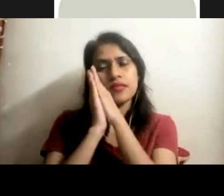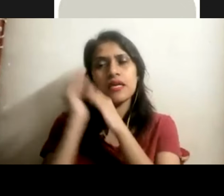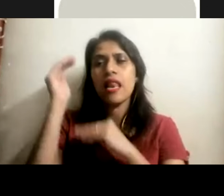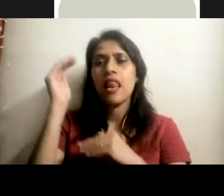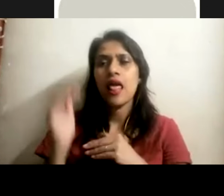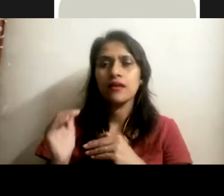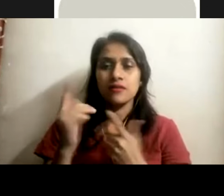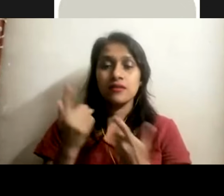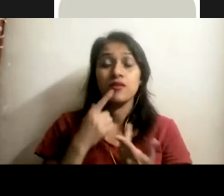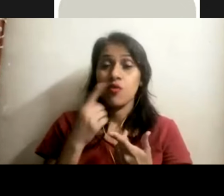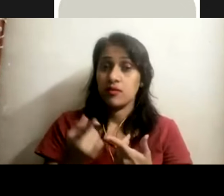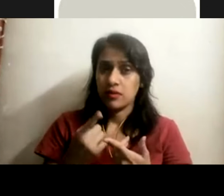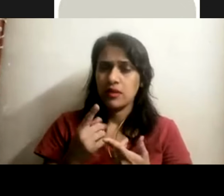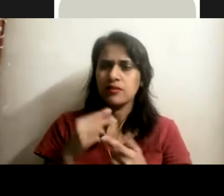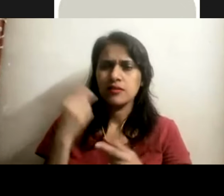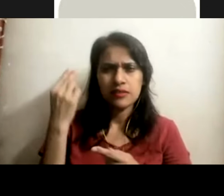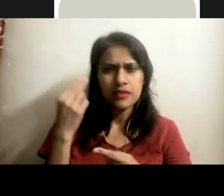research would go into the